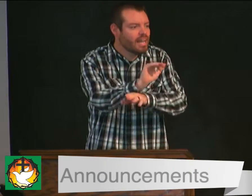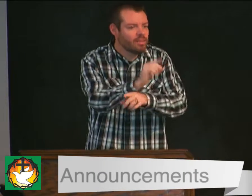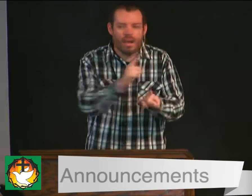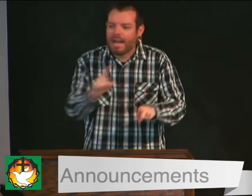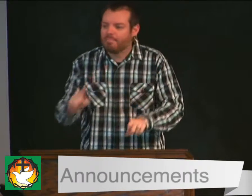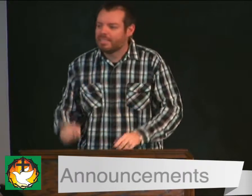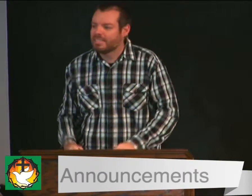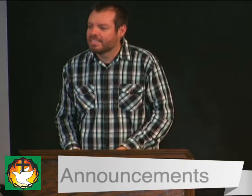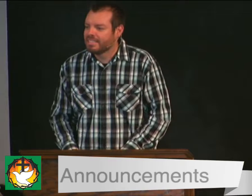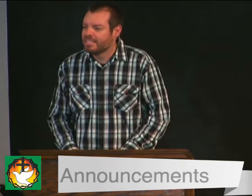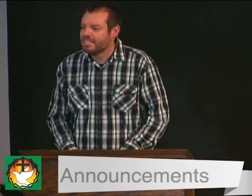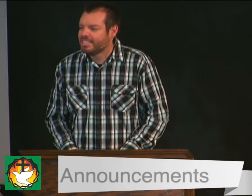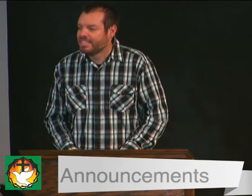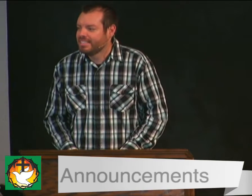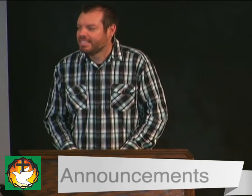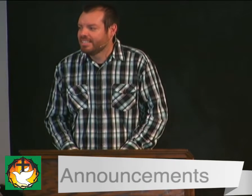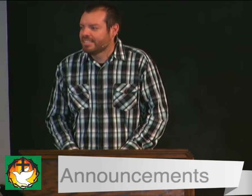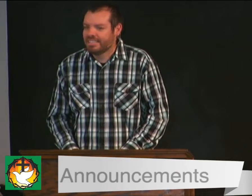Tuesday night, what happens?